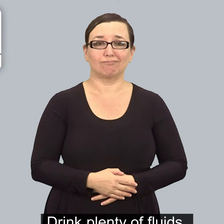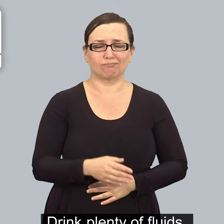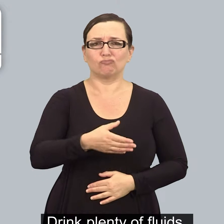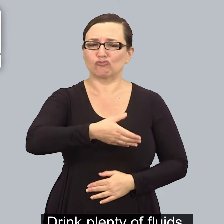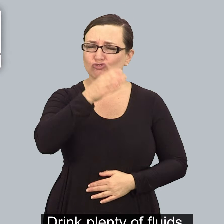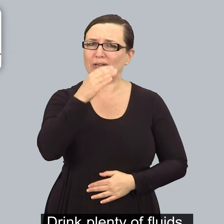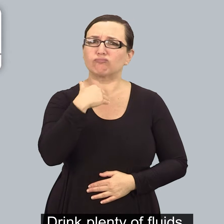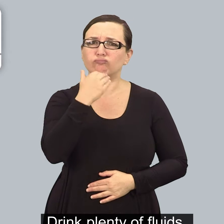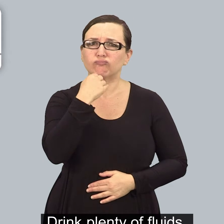drink plenty of fluids,